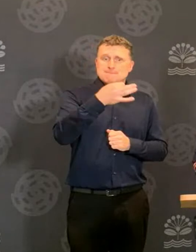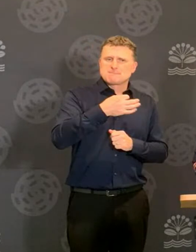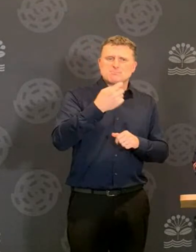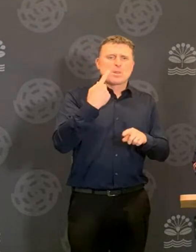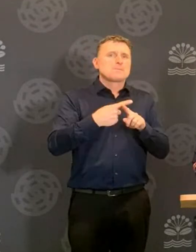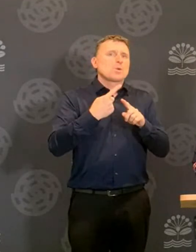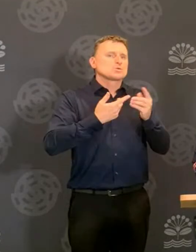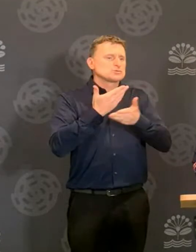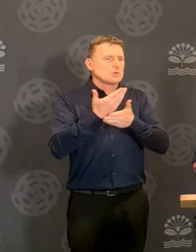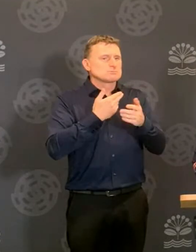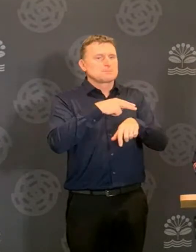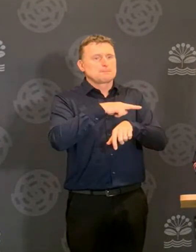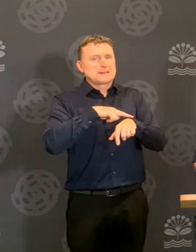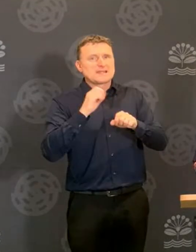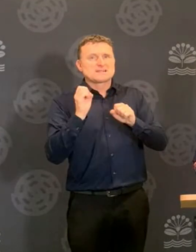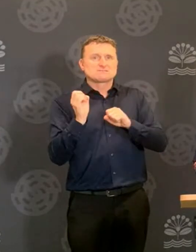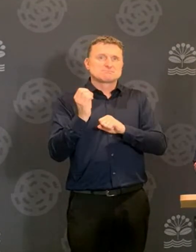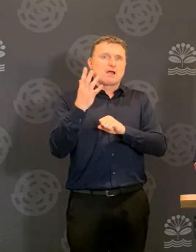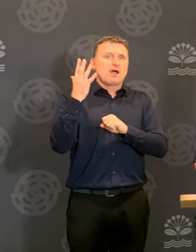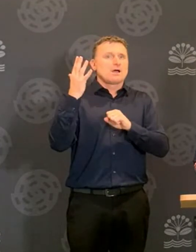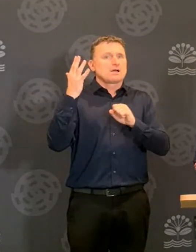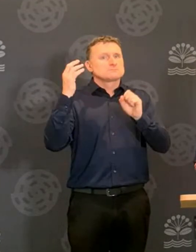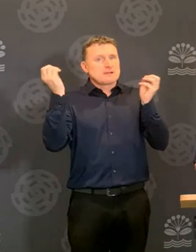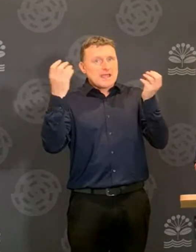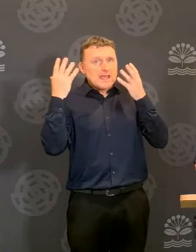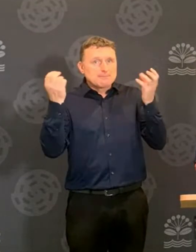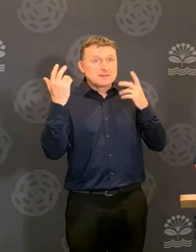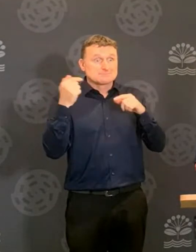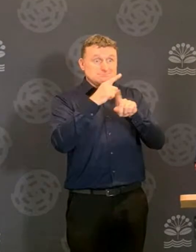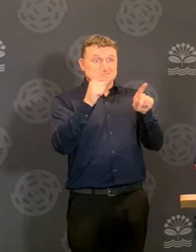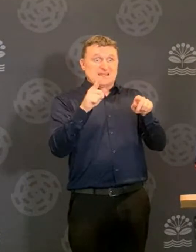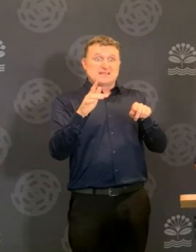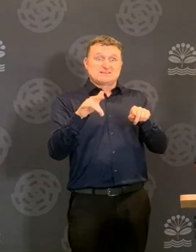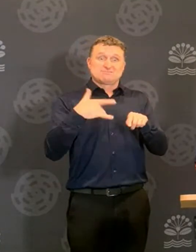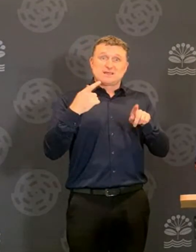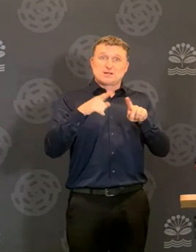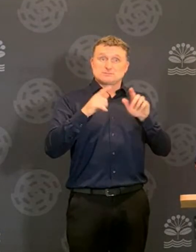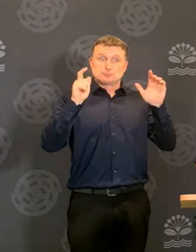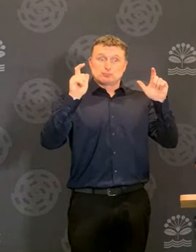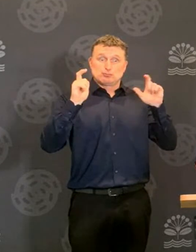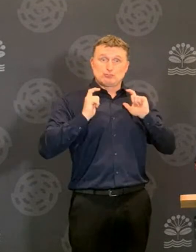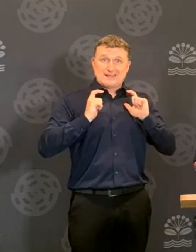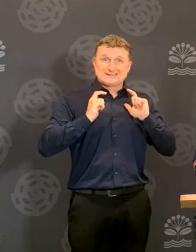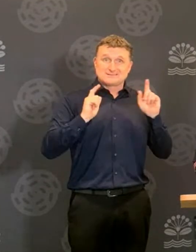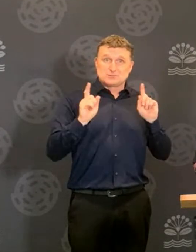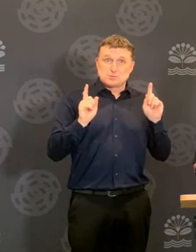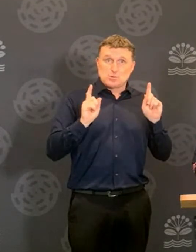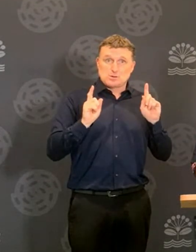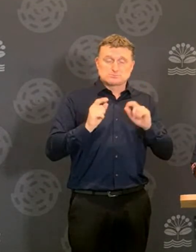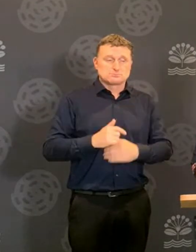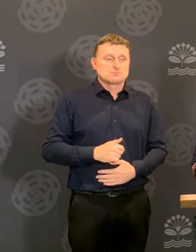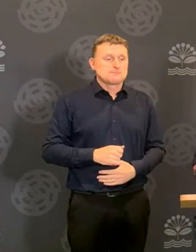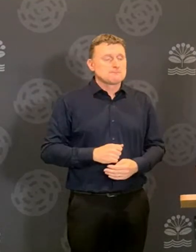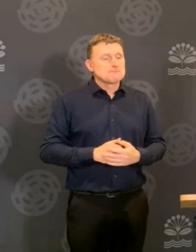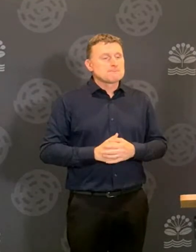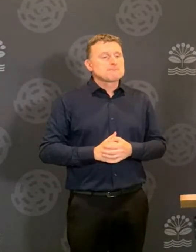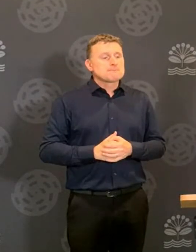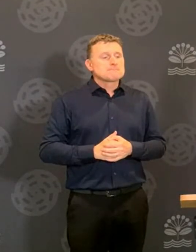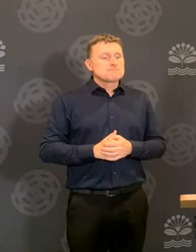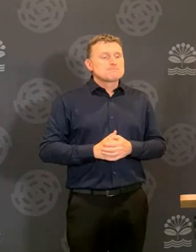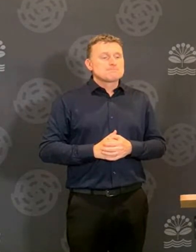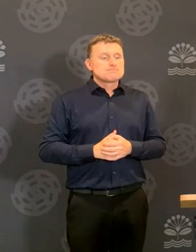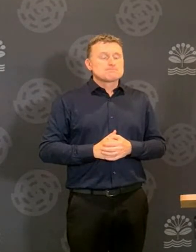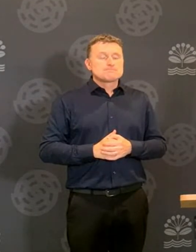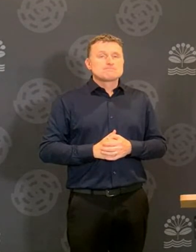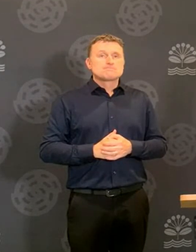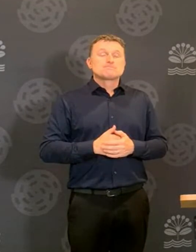they? Are they feeling the stress of it still? Is it still at its peak? I mean, how are they doing? Well, the good news is